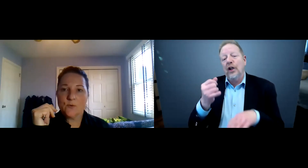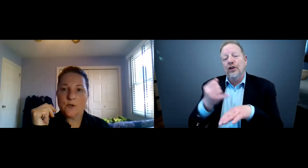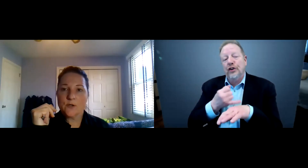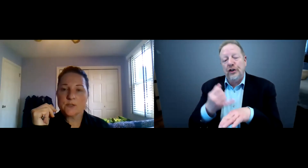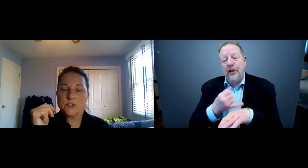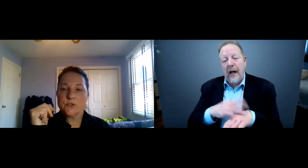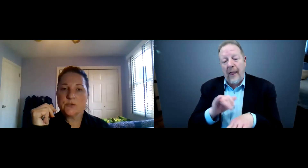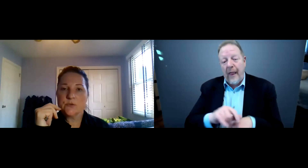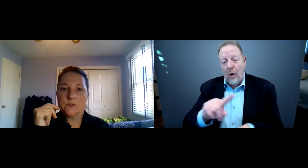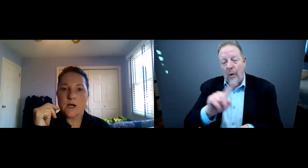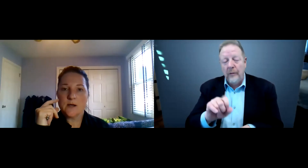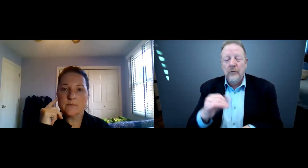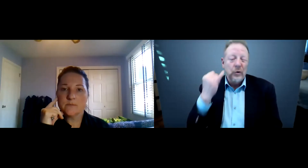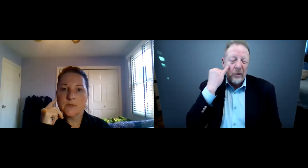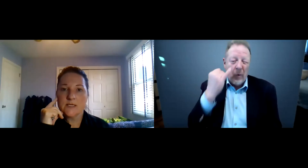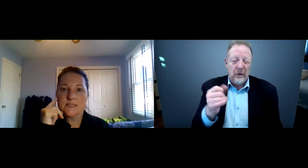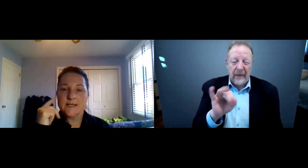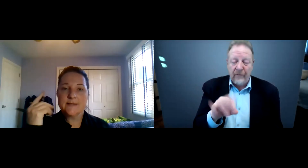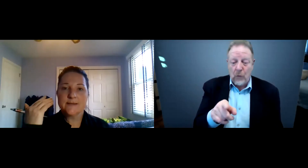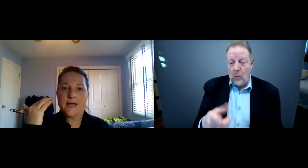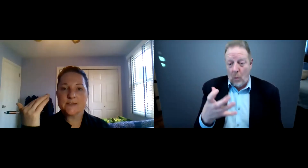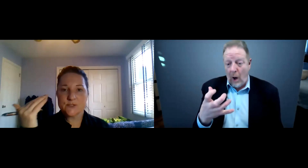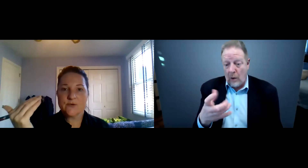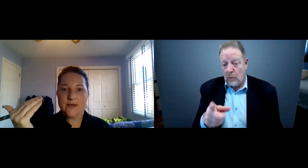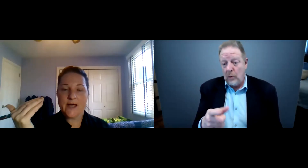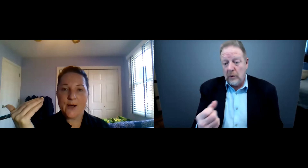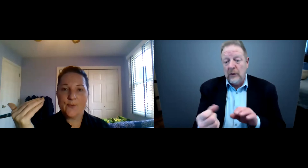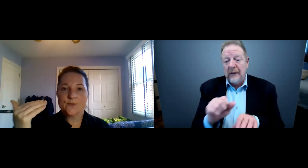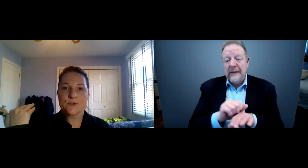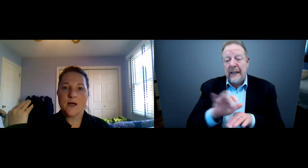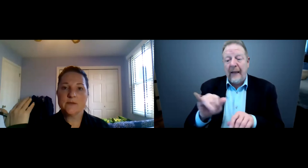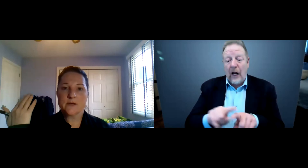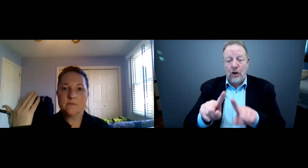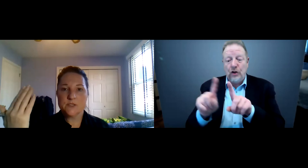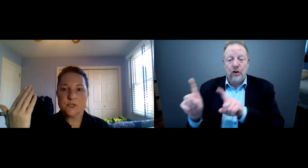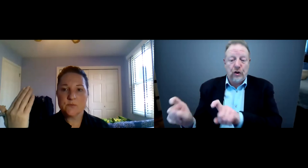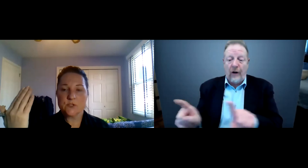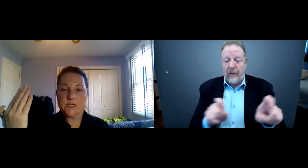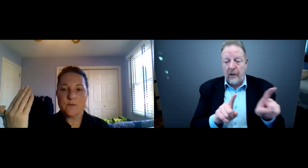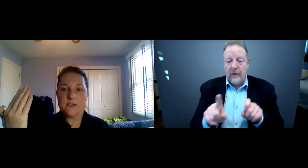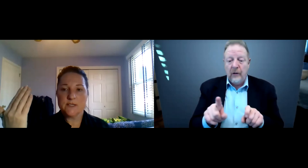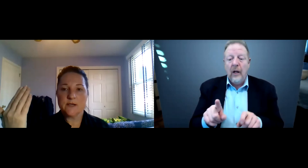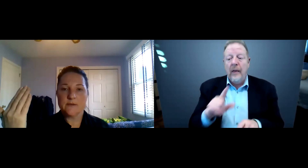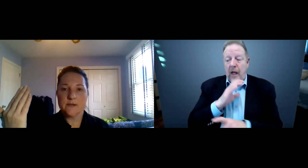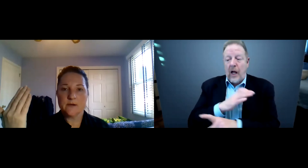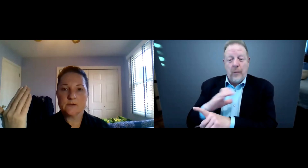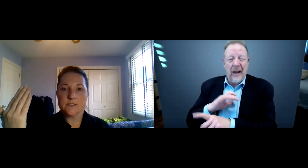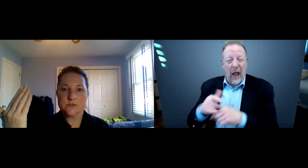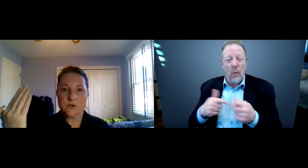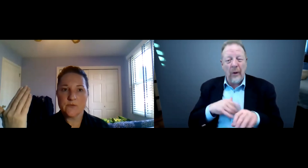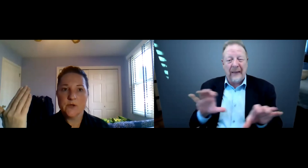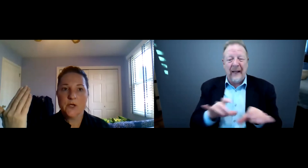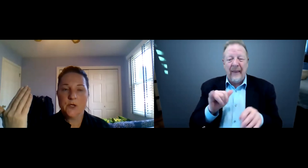if you were to send that survey out on the commission, which is how we did it on